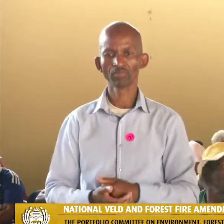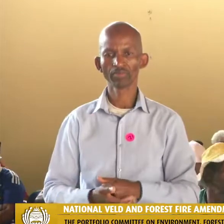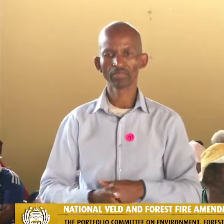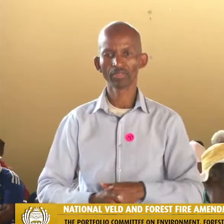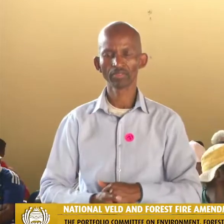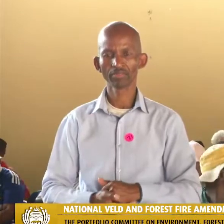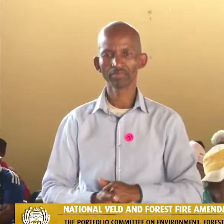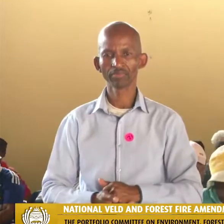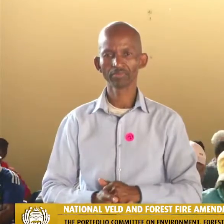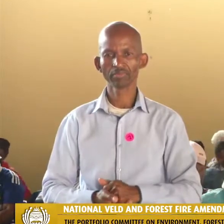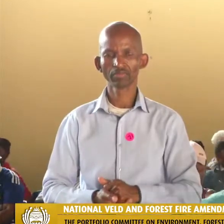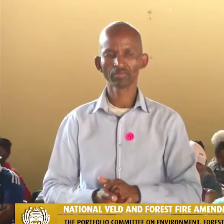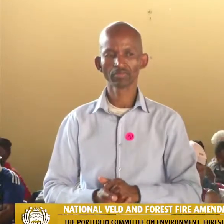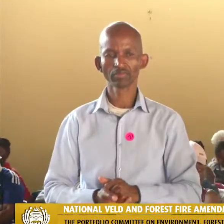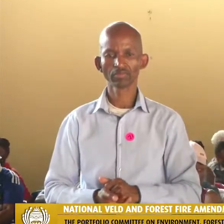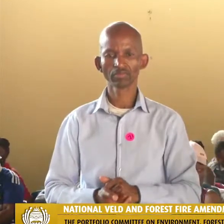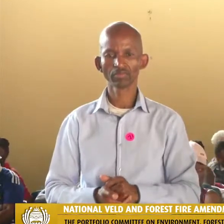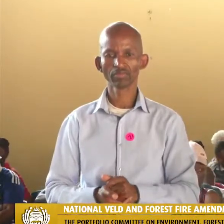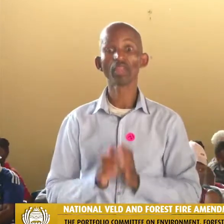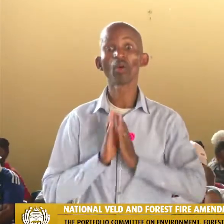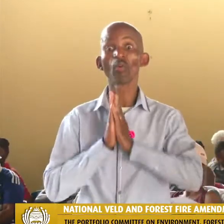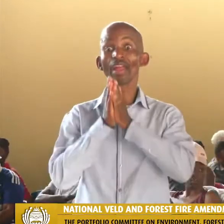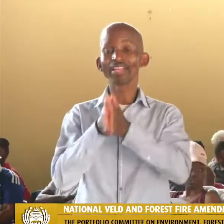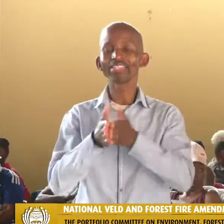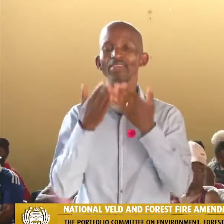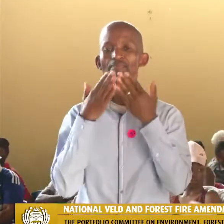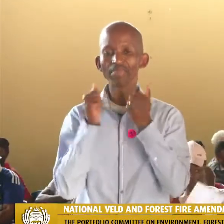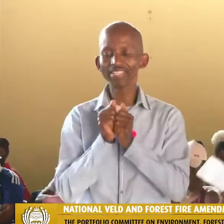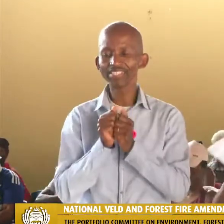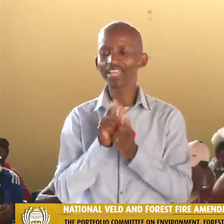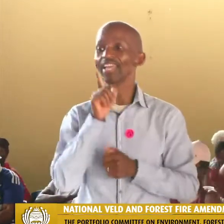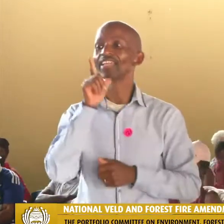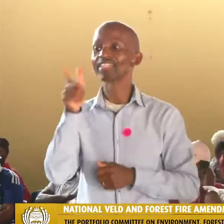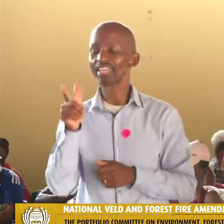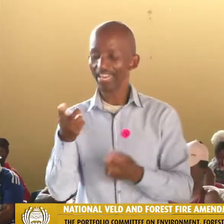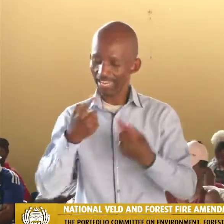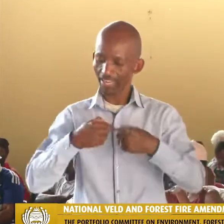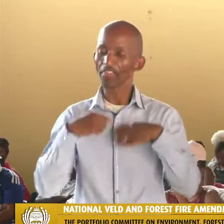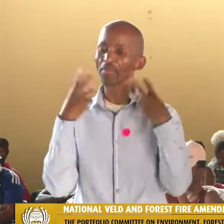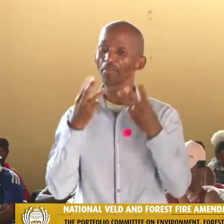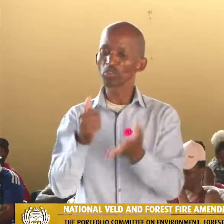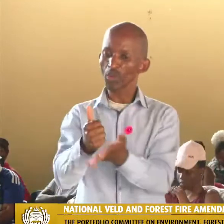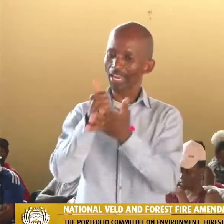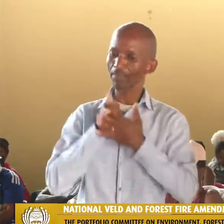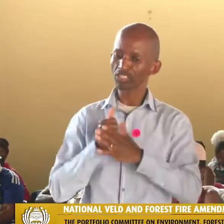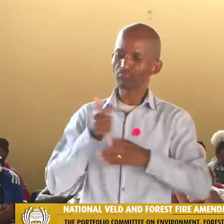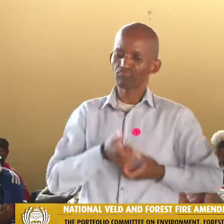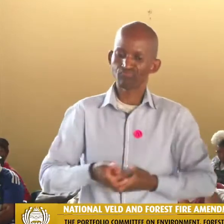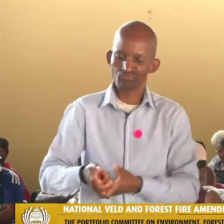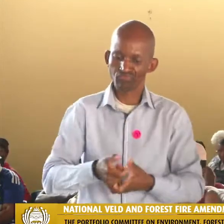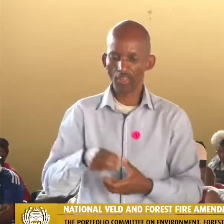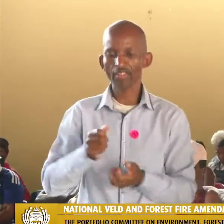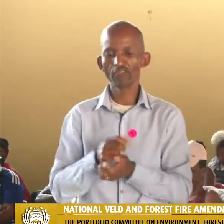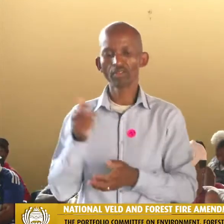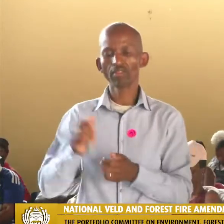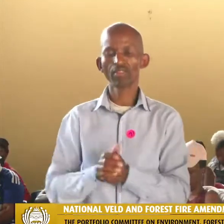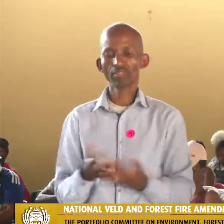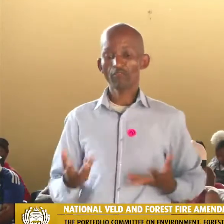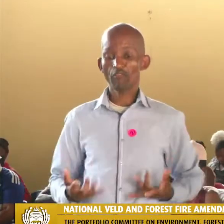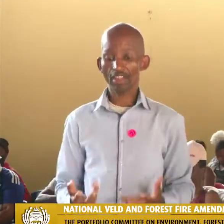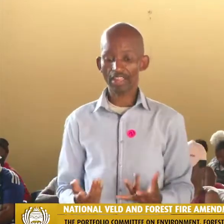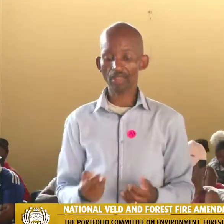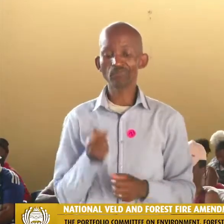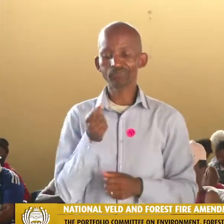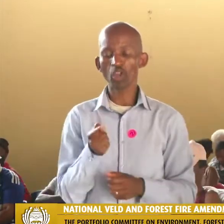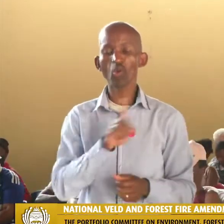would not do anything. So ra kopa le bue le firefighter rona ka fale di-plus tsa rona le a tjha, le batho ba kgona ho tjhella mo dintlong, ba ntse ba